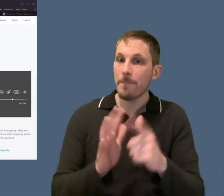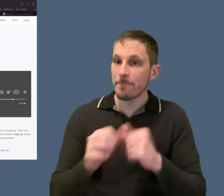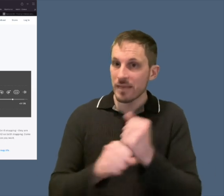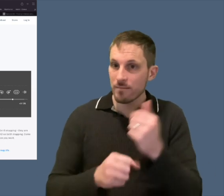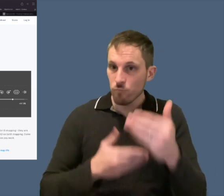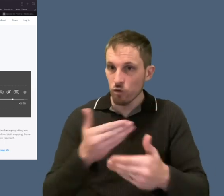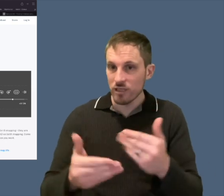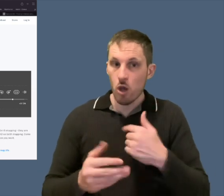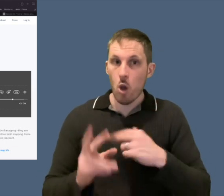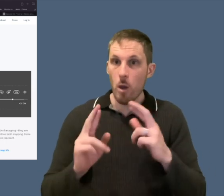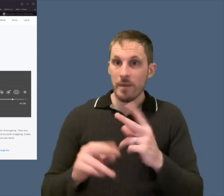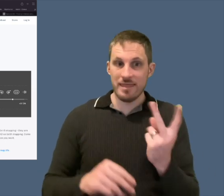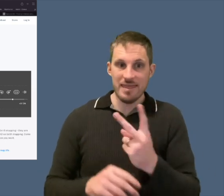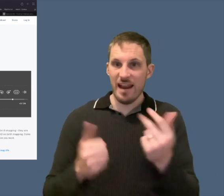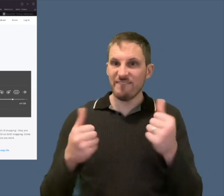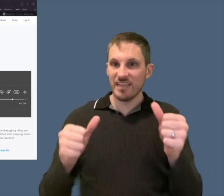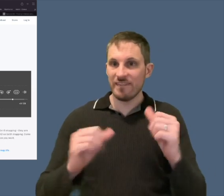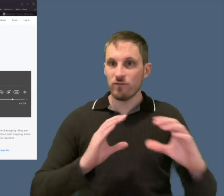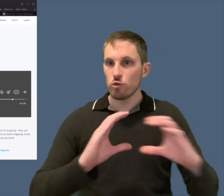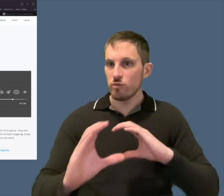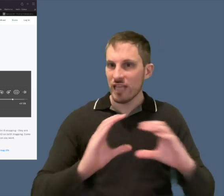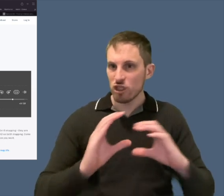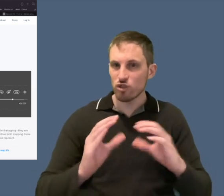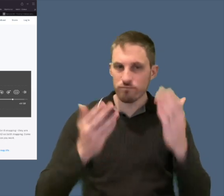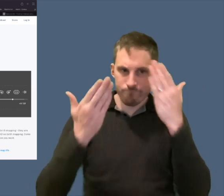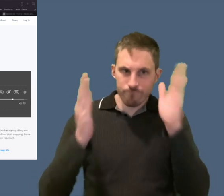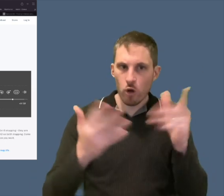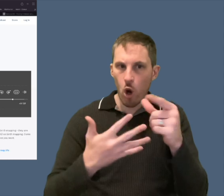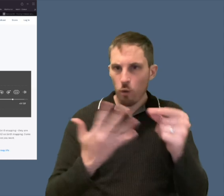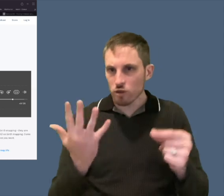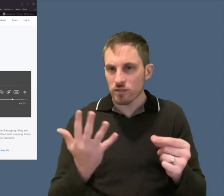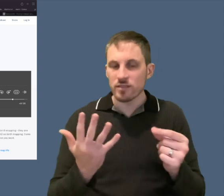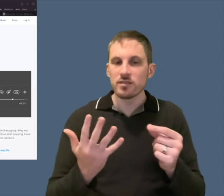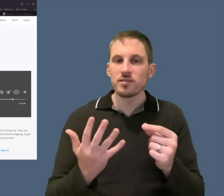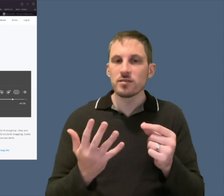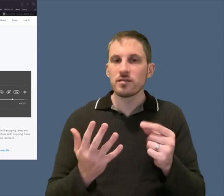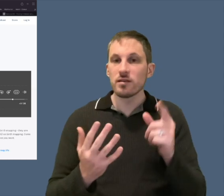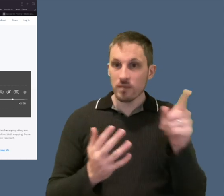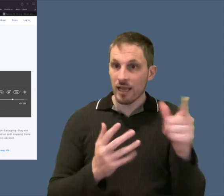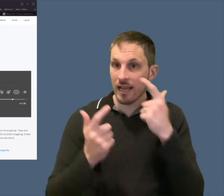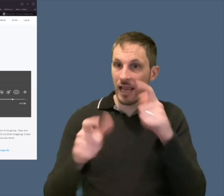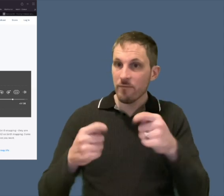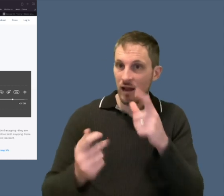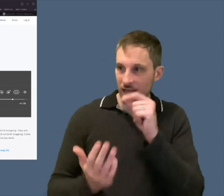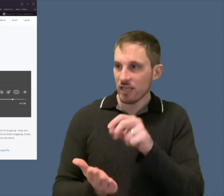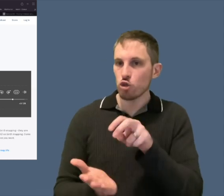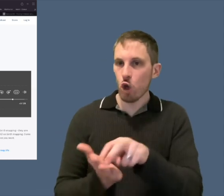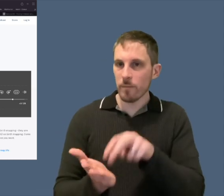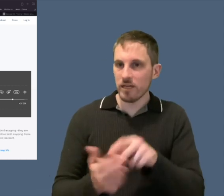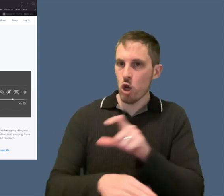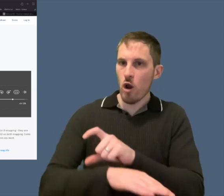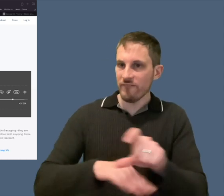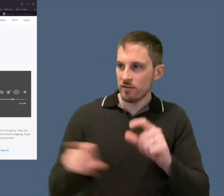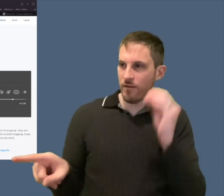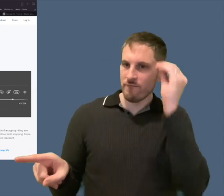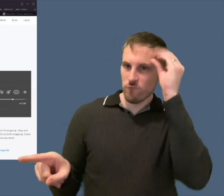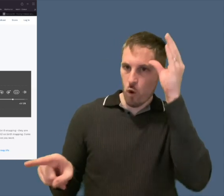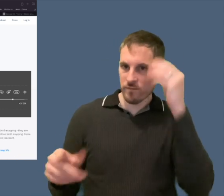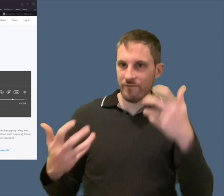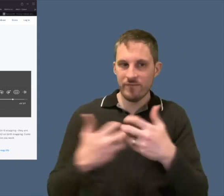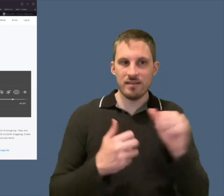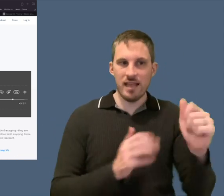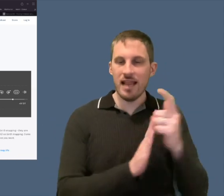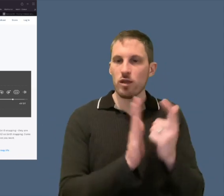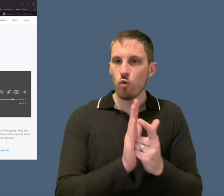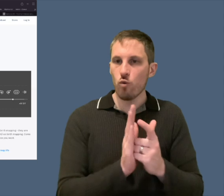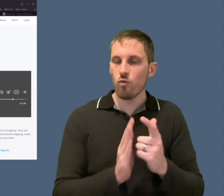that effective communication comes through and the care providers can document that confidently and meet their legal